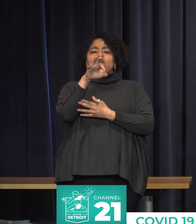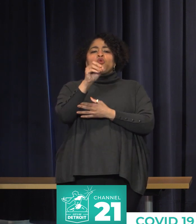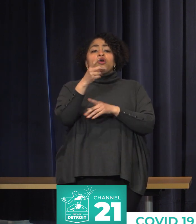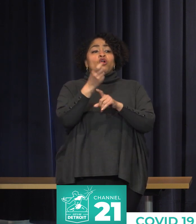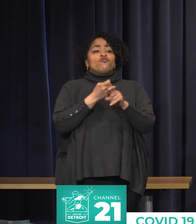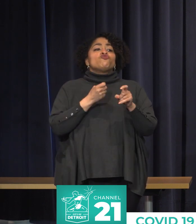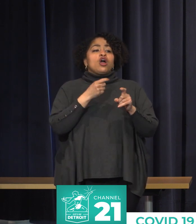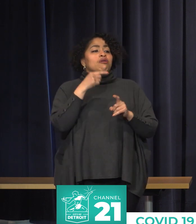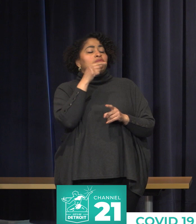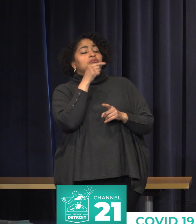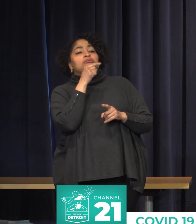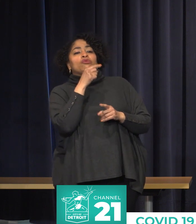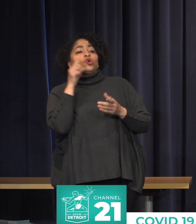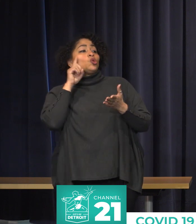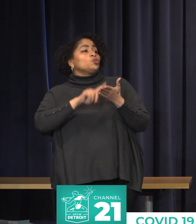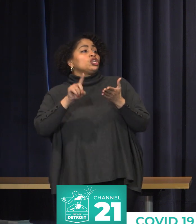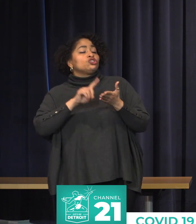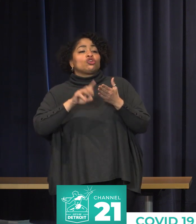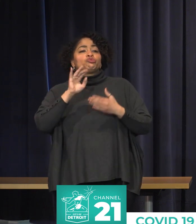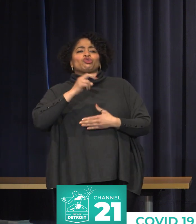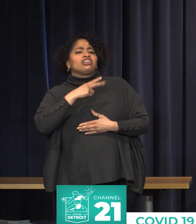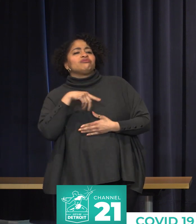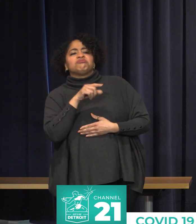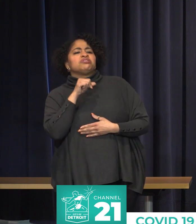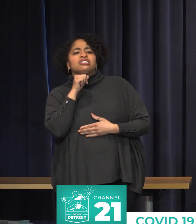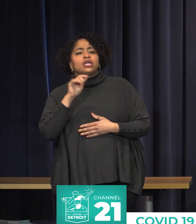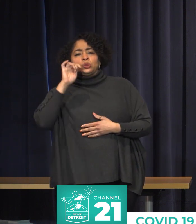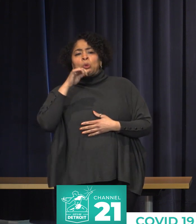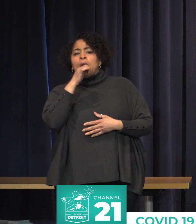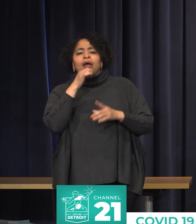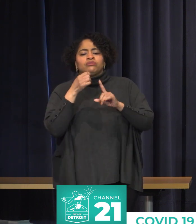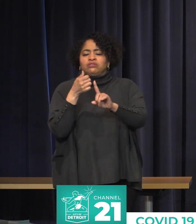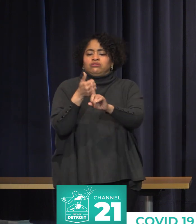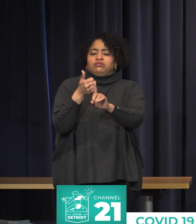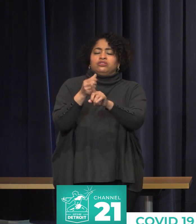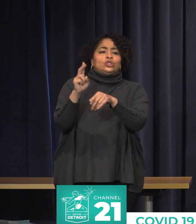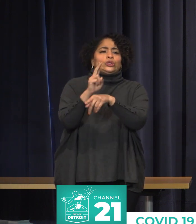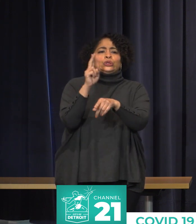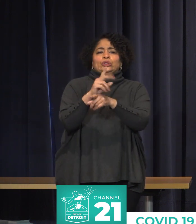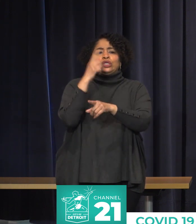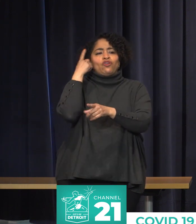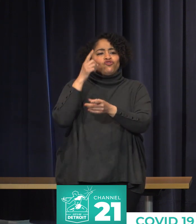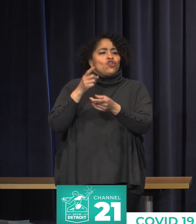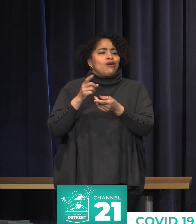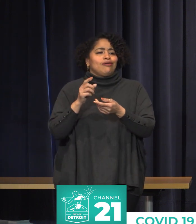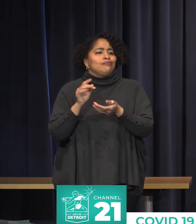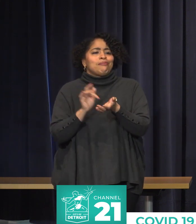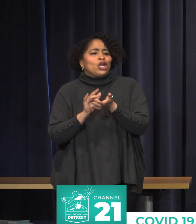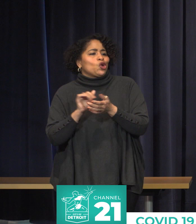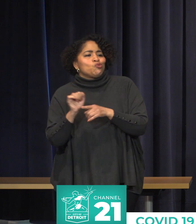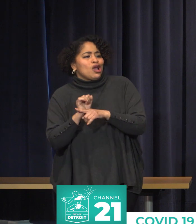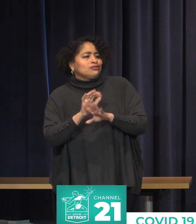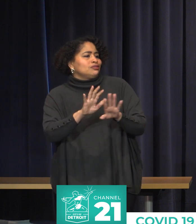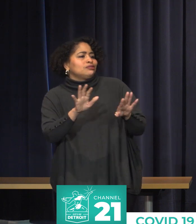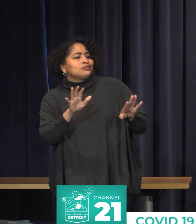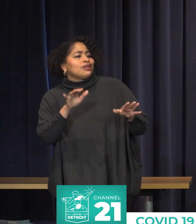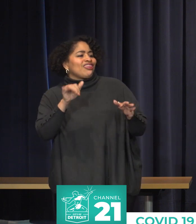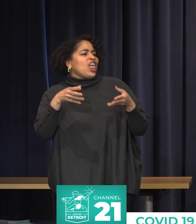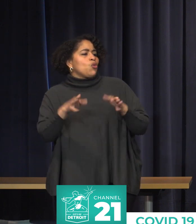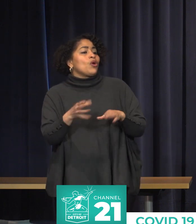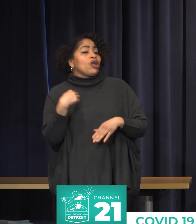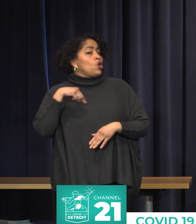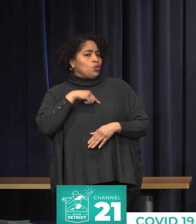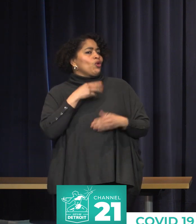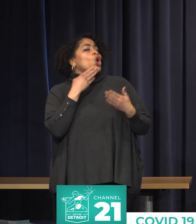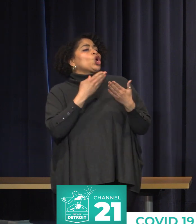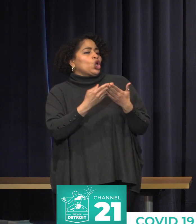branch. And so they were not swabs that were normally used in a medical practice in that way, and we're